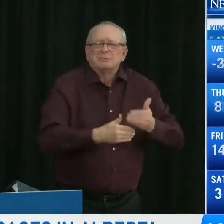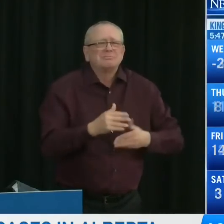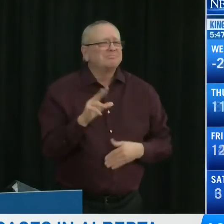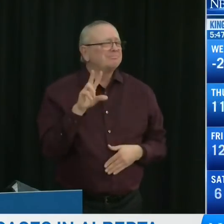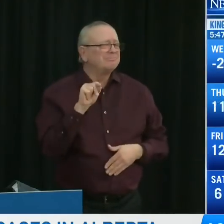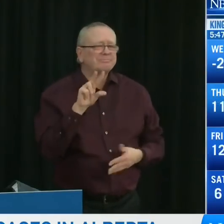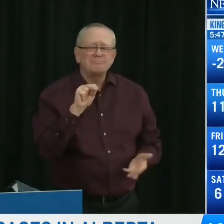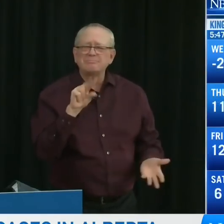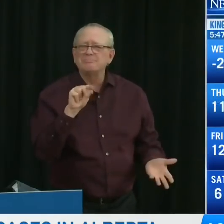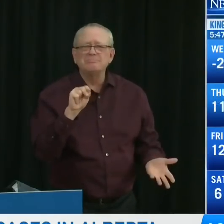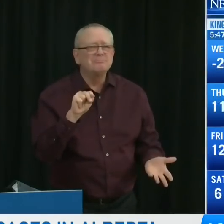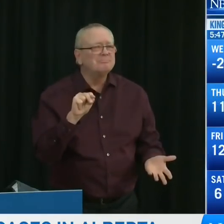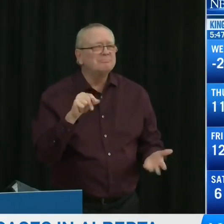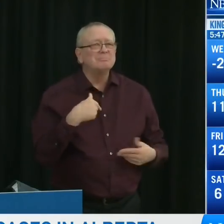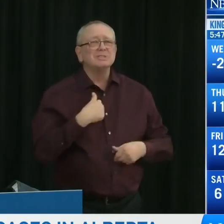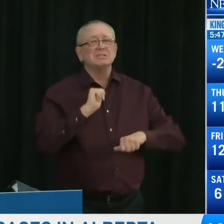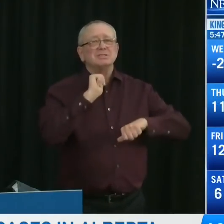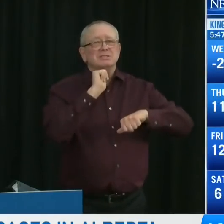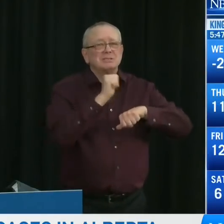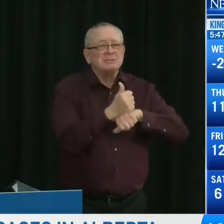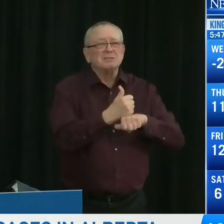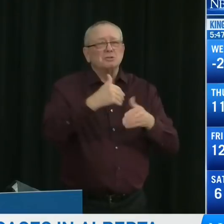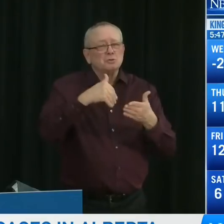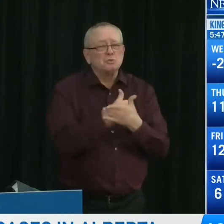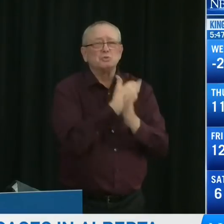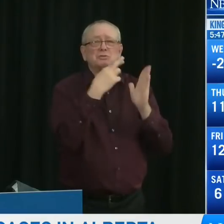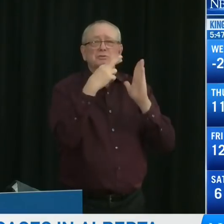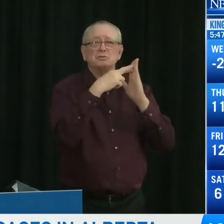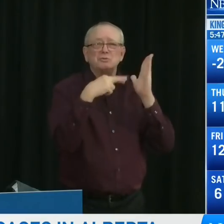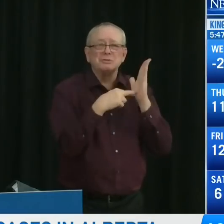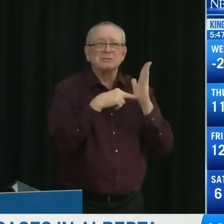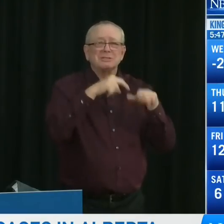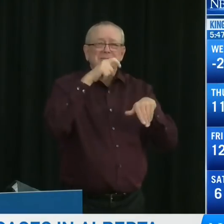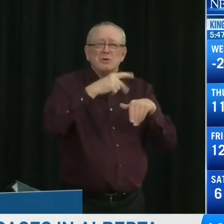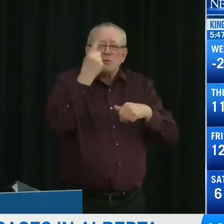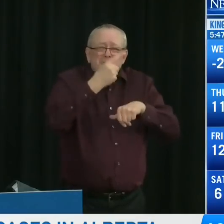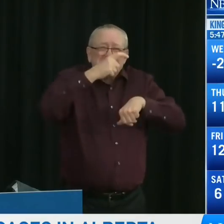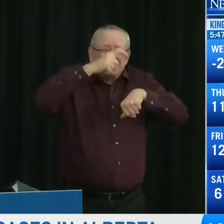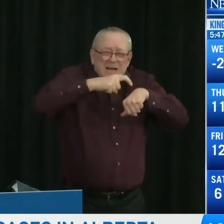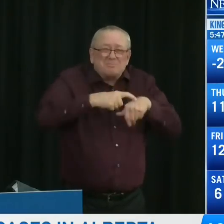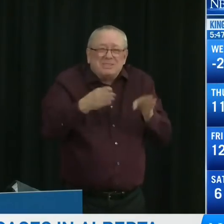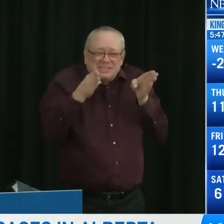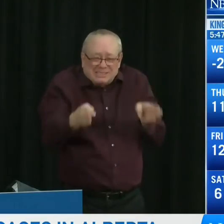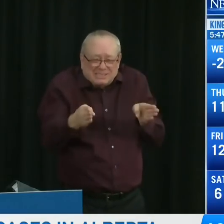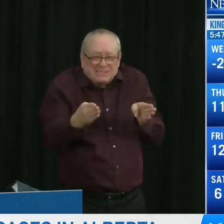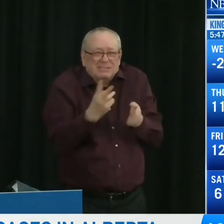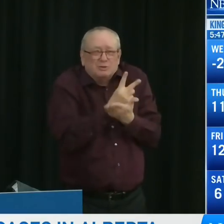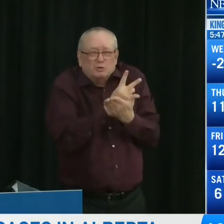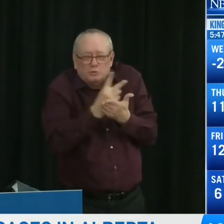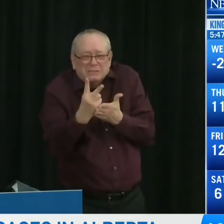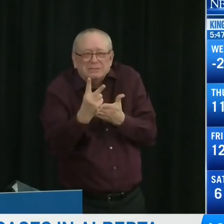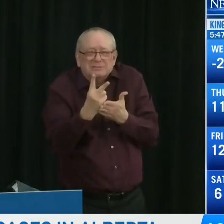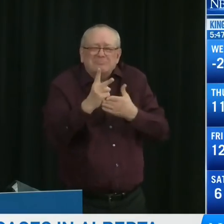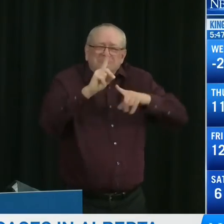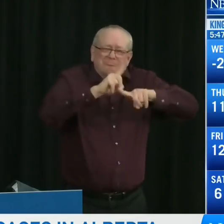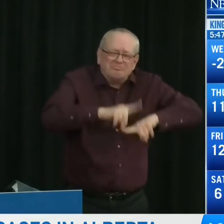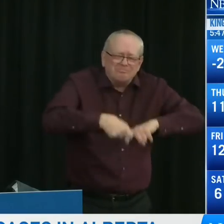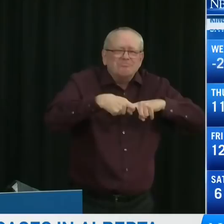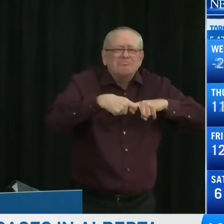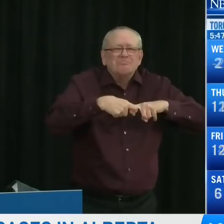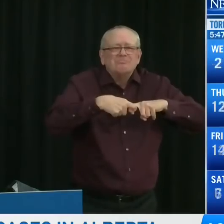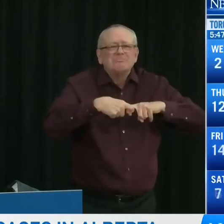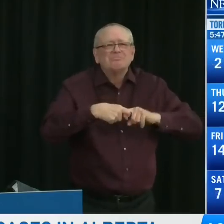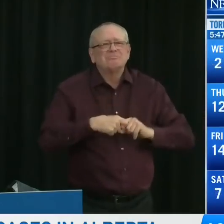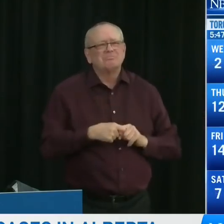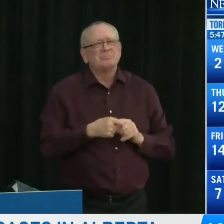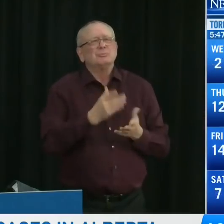hard stop of all activity that can provide opportunity for large-scale COVID spread. I have heard people say